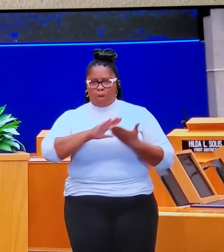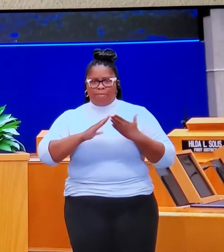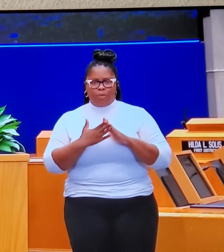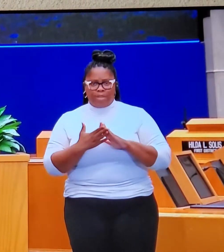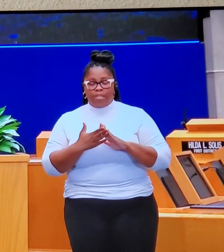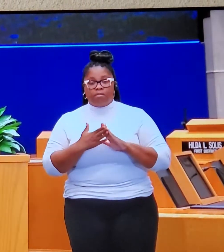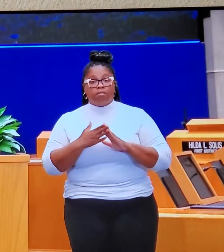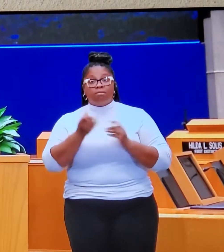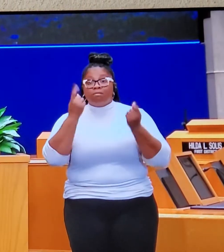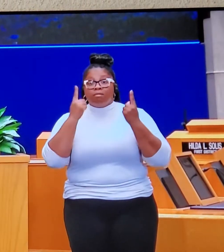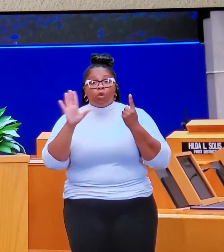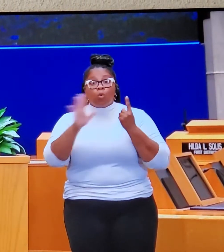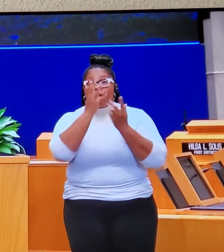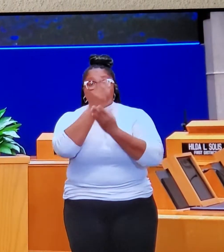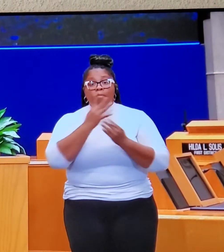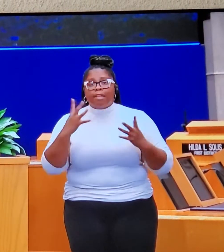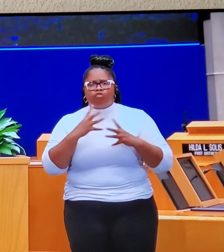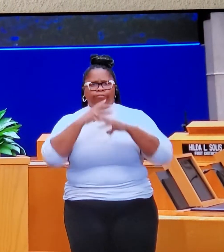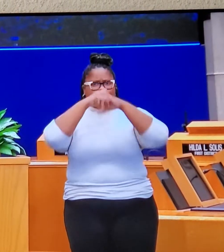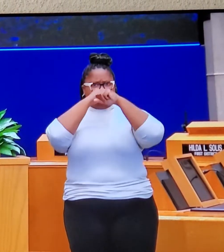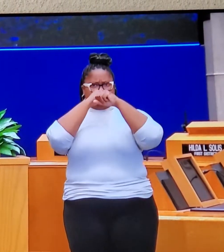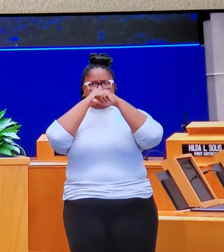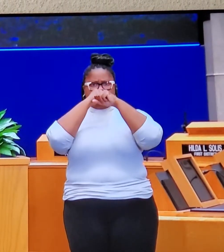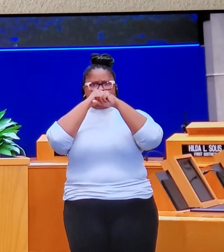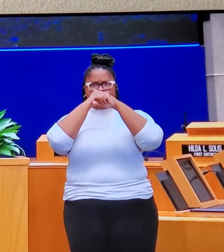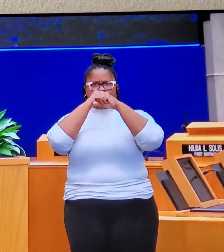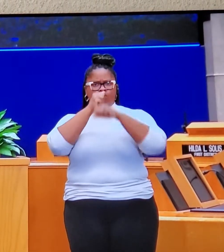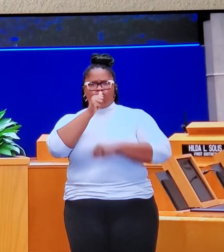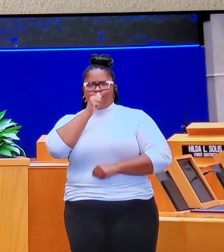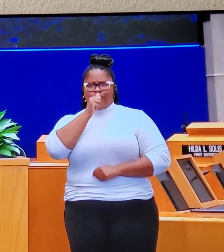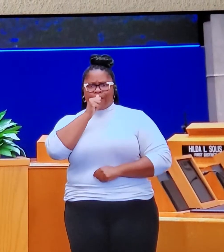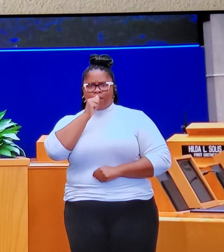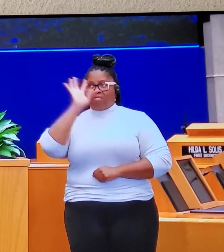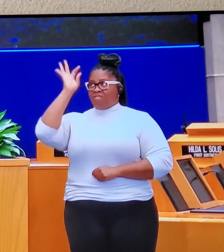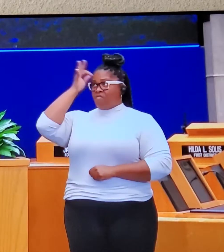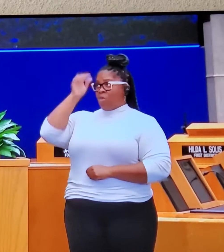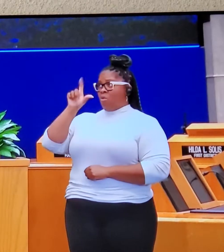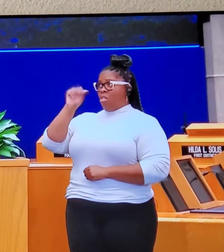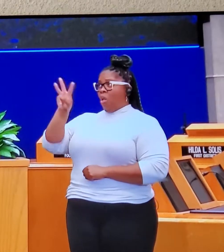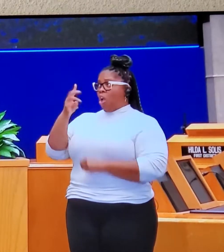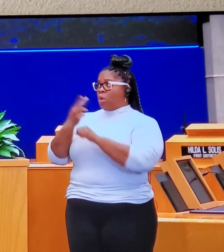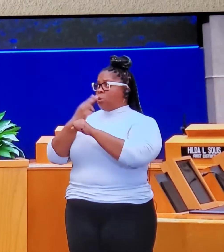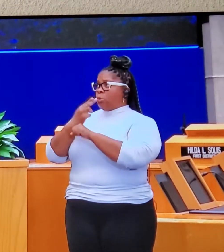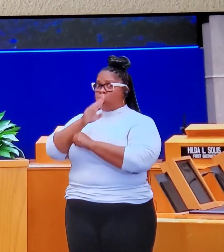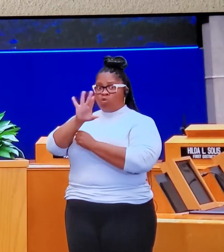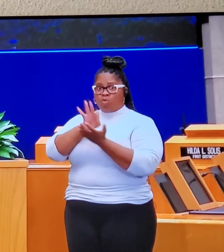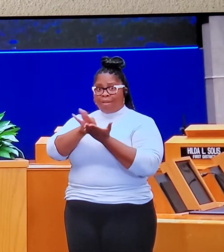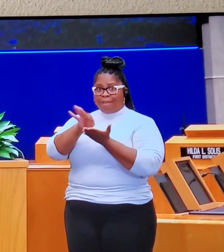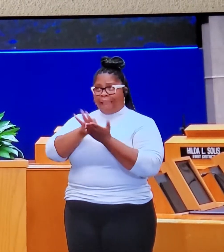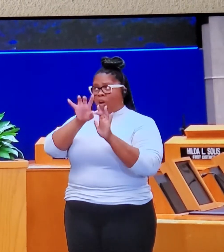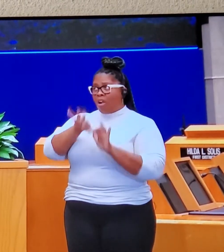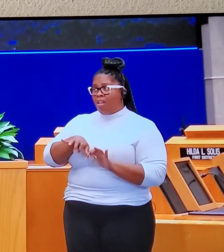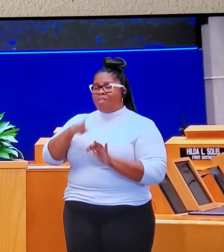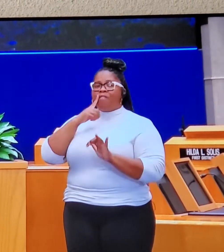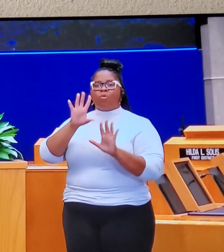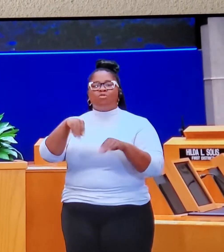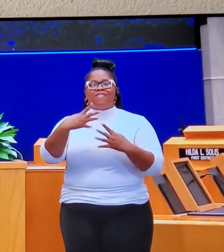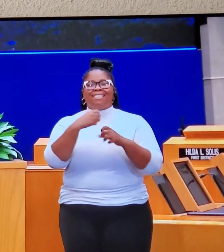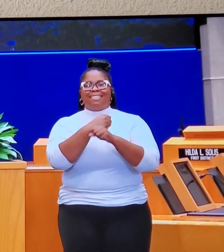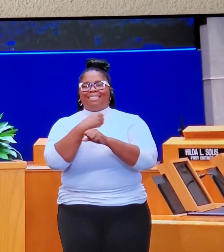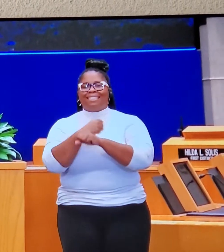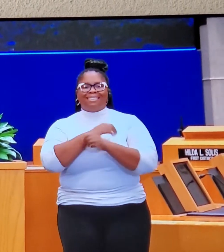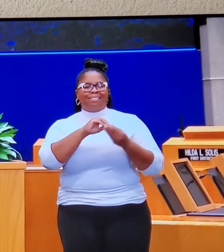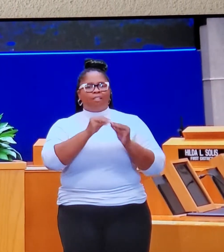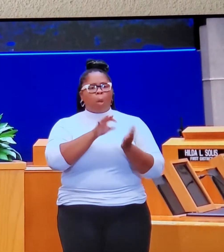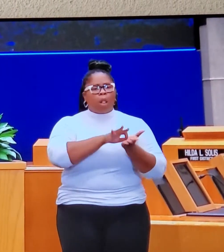is confidential and under federal law can only be used by the government to produce statistics. Everyone must be